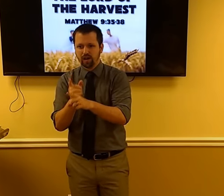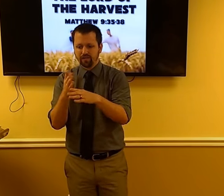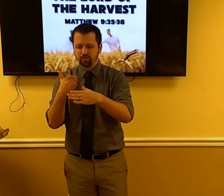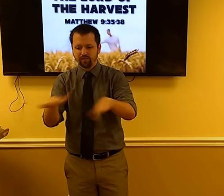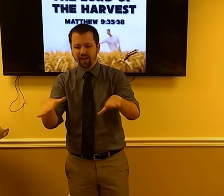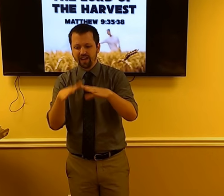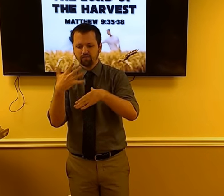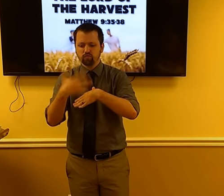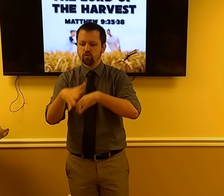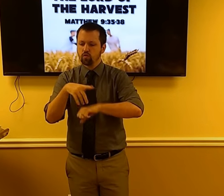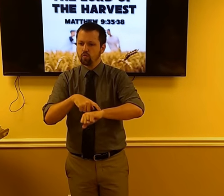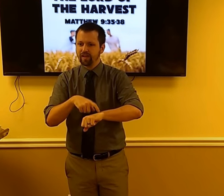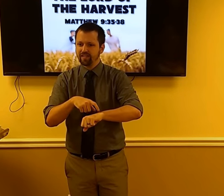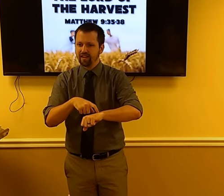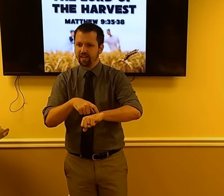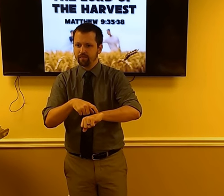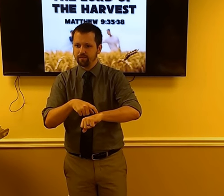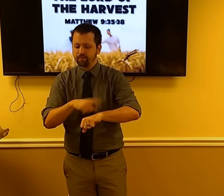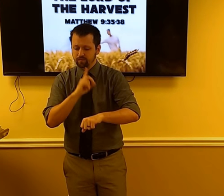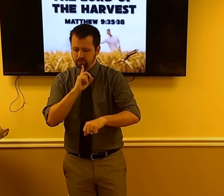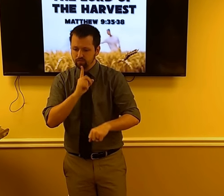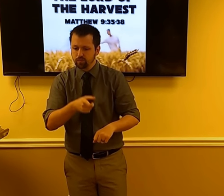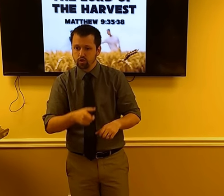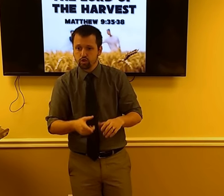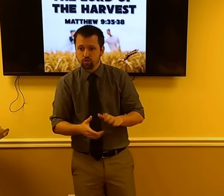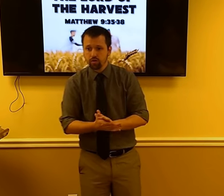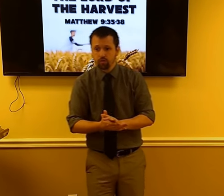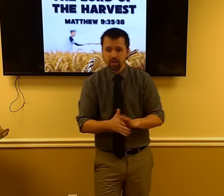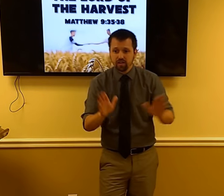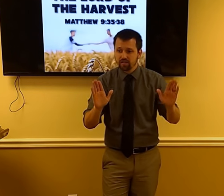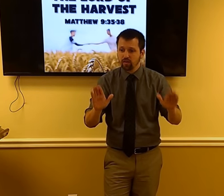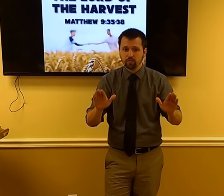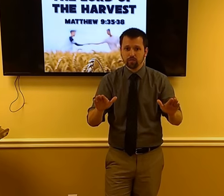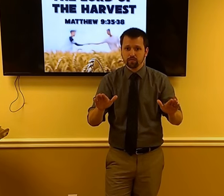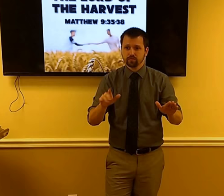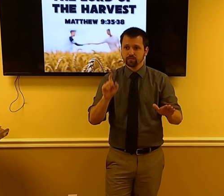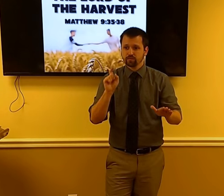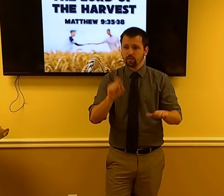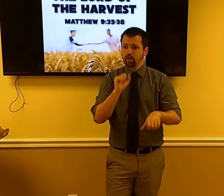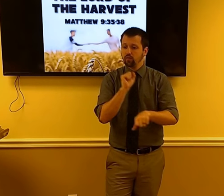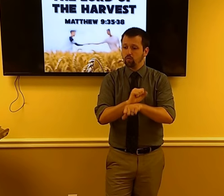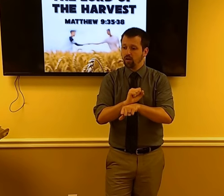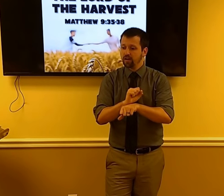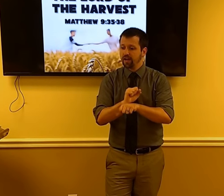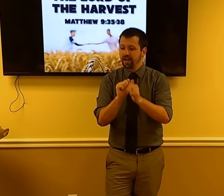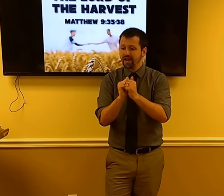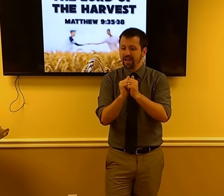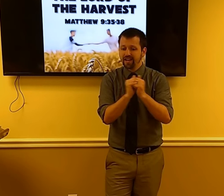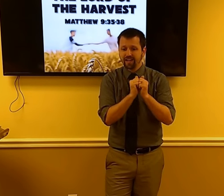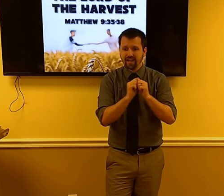Right. Divided? Waste time. It's true. So we need to work together,